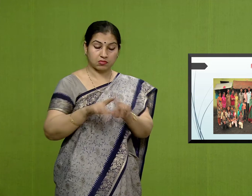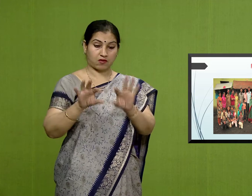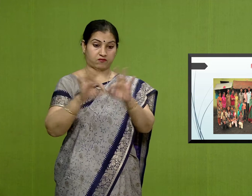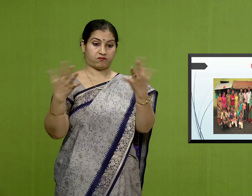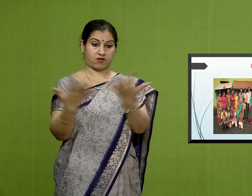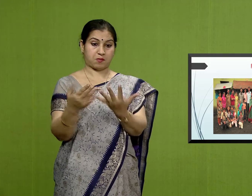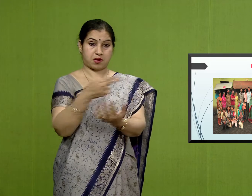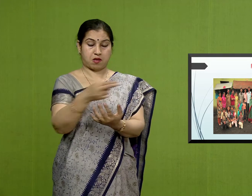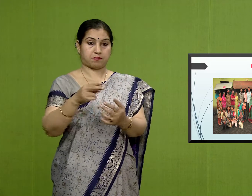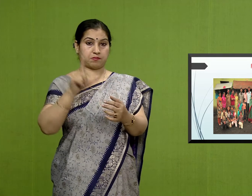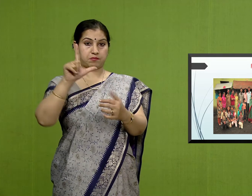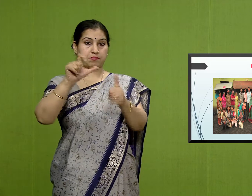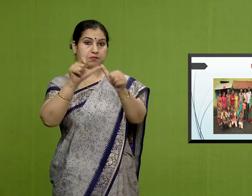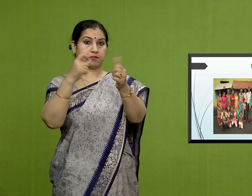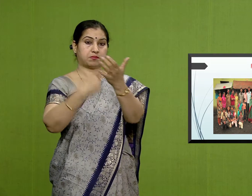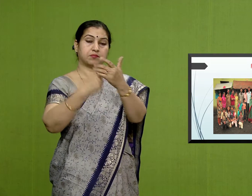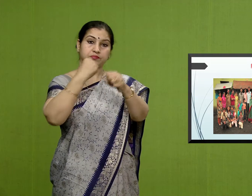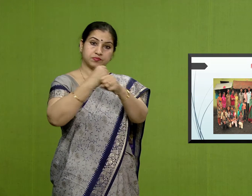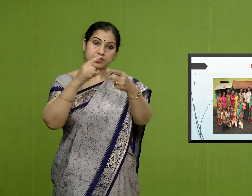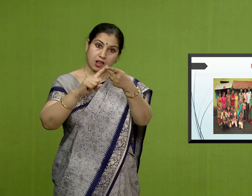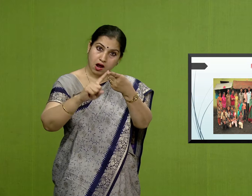is called large family.